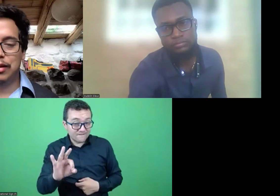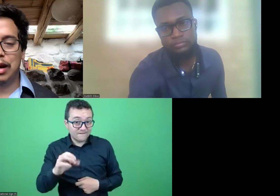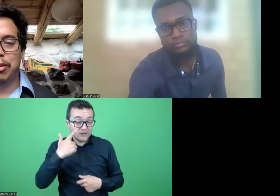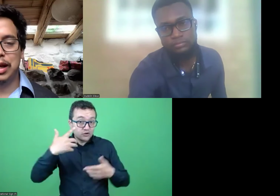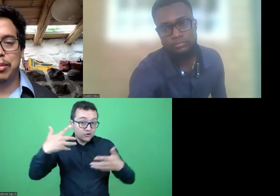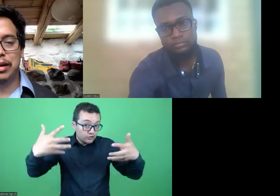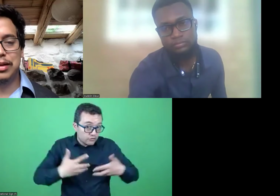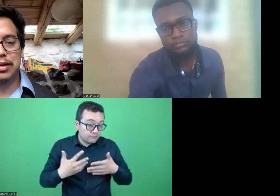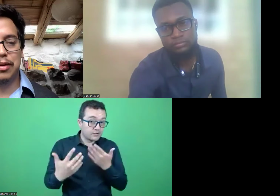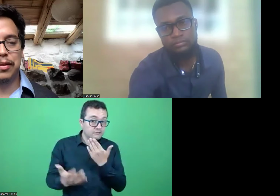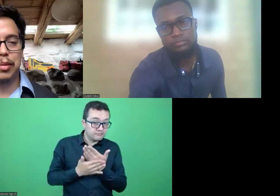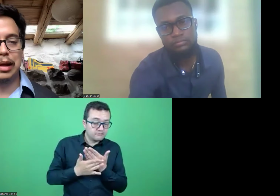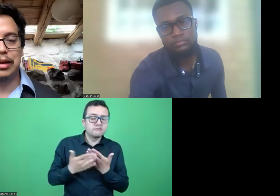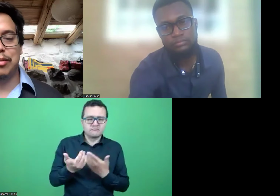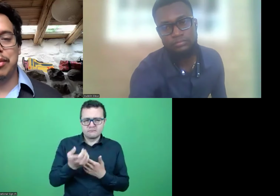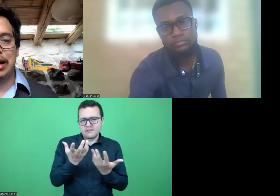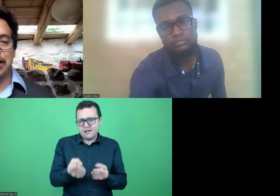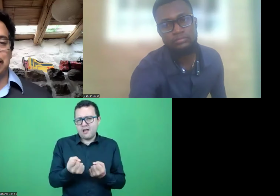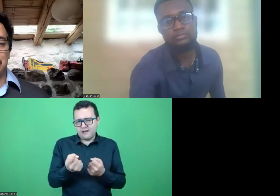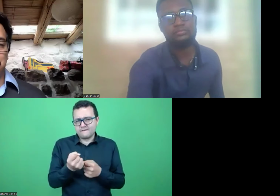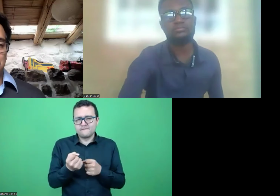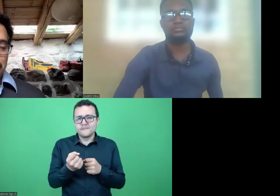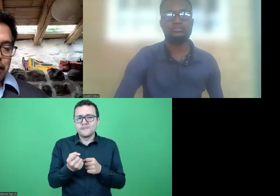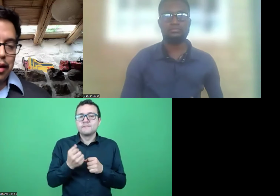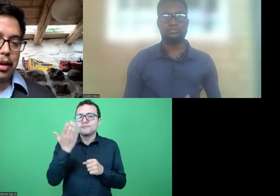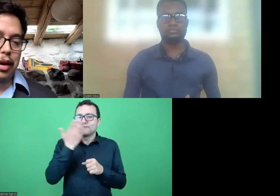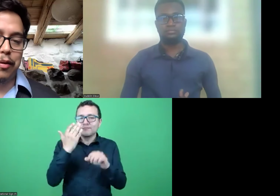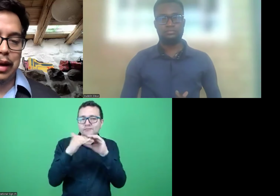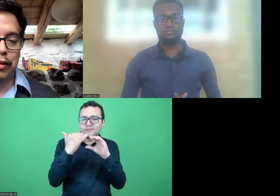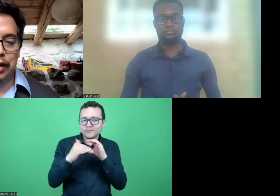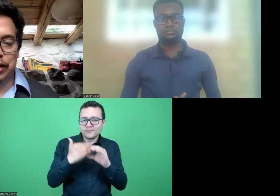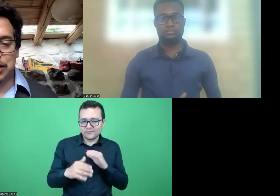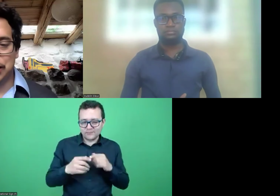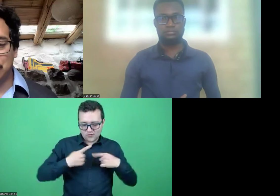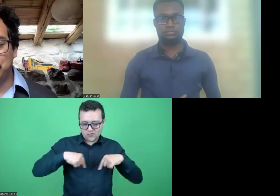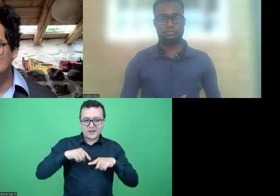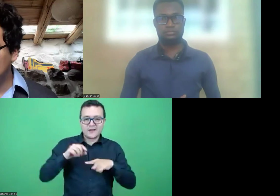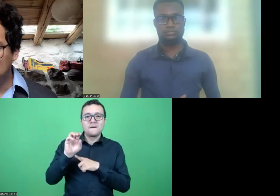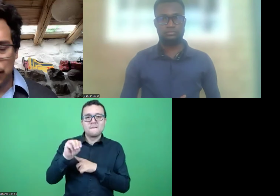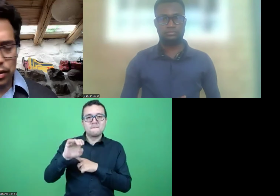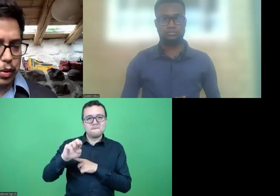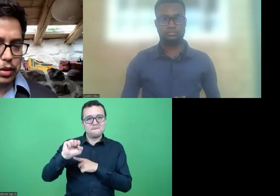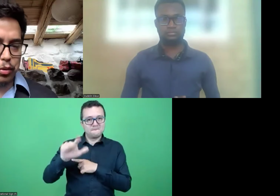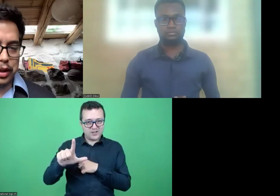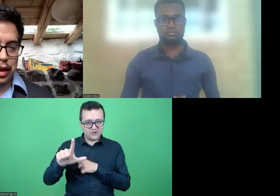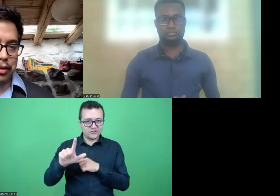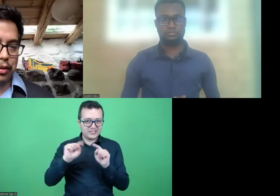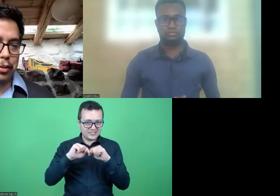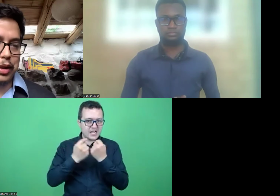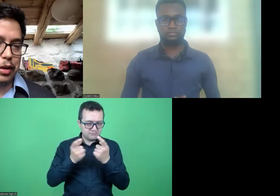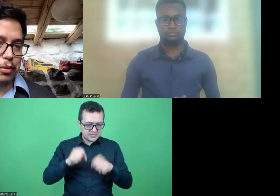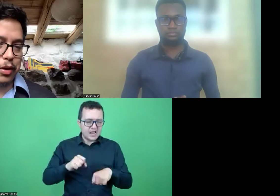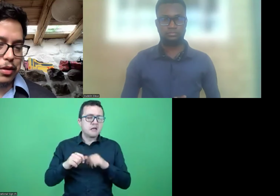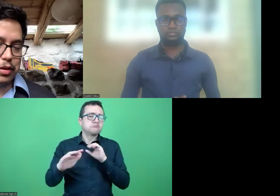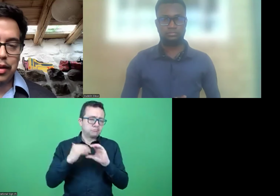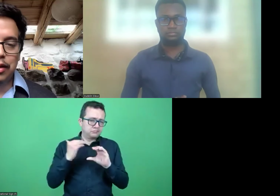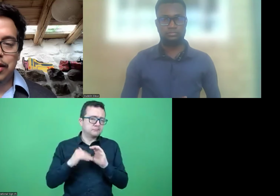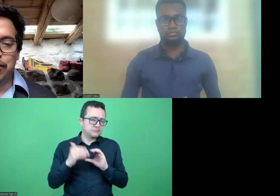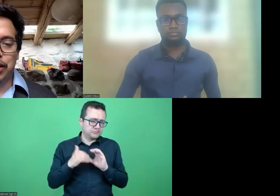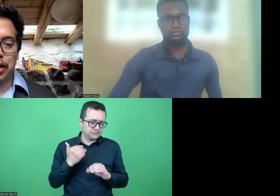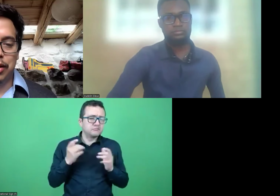event, our emails of the meal team, Melanie and me, are available in the agenda. So please do reach out. Do reach out to